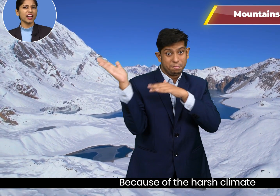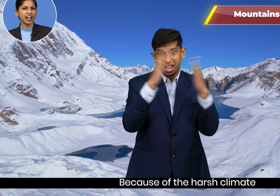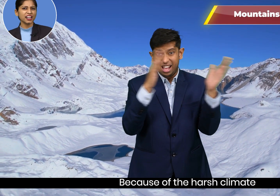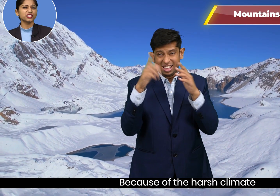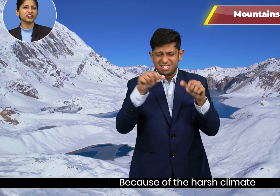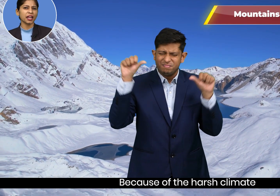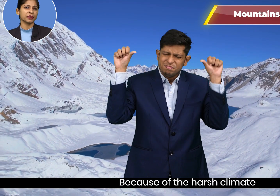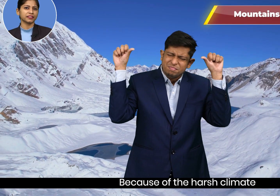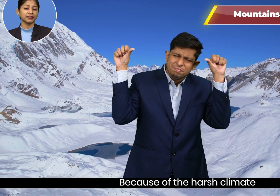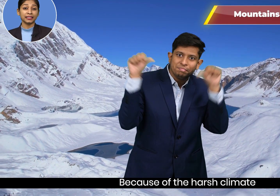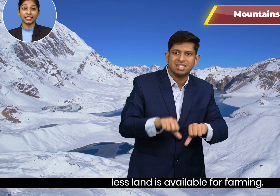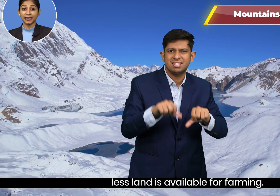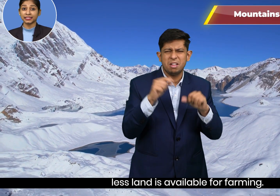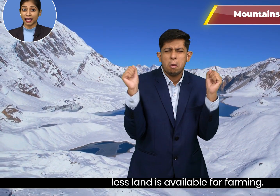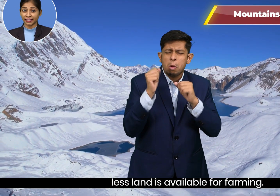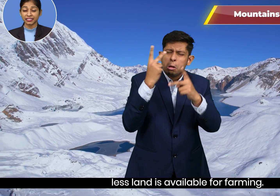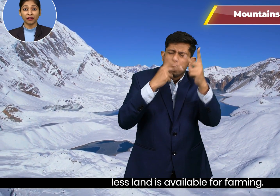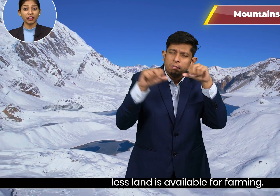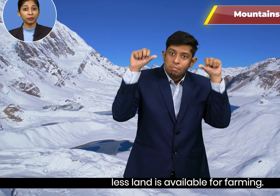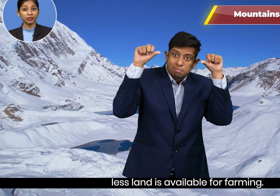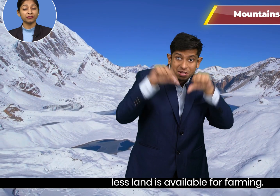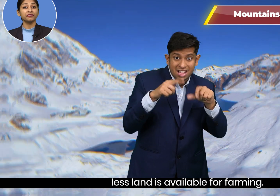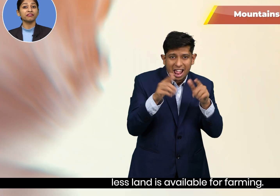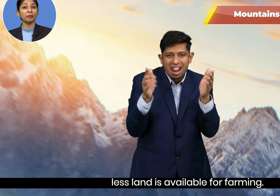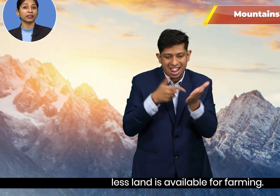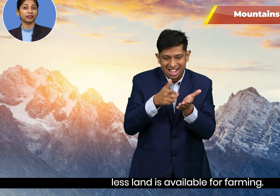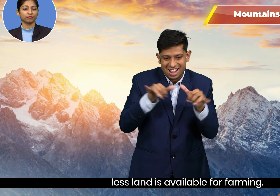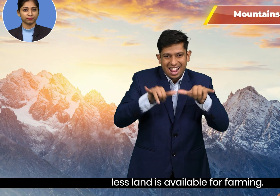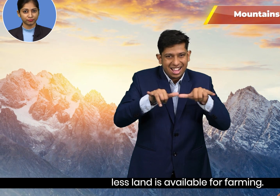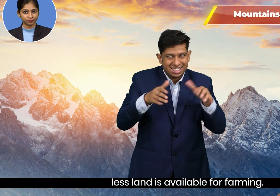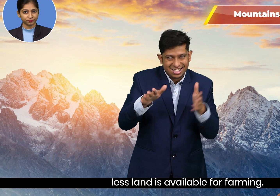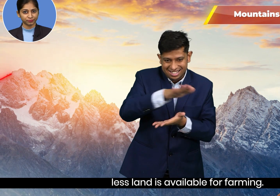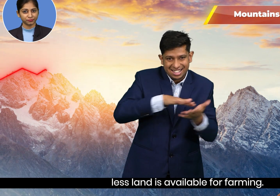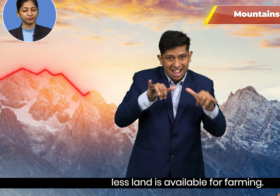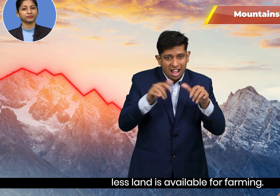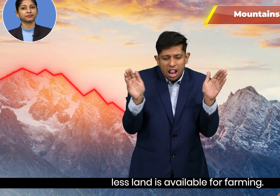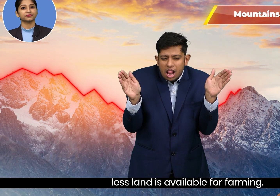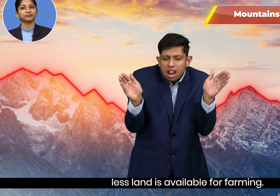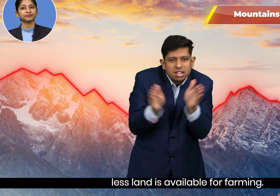Because of the harsh climate, less land is available for farming.